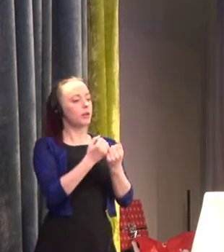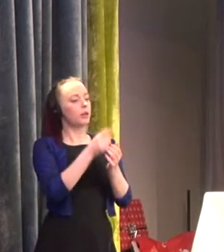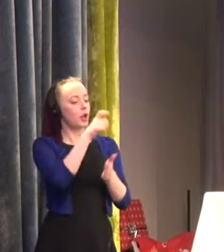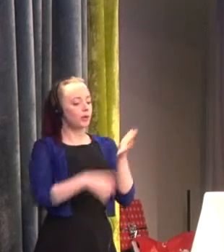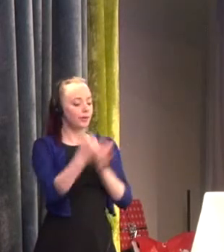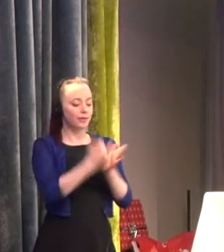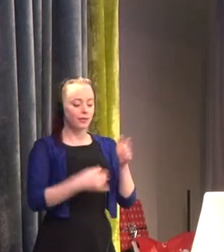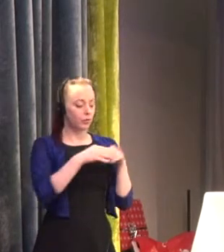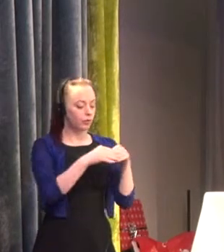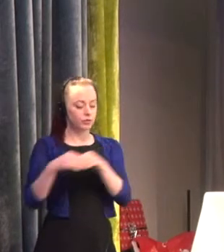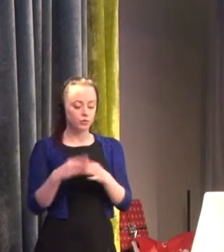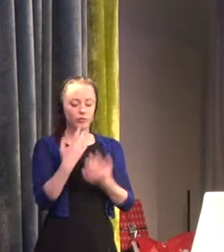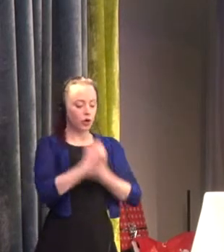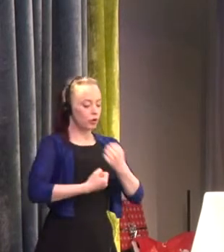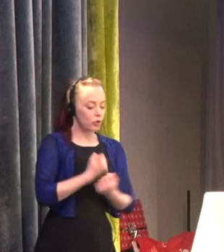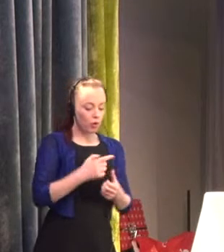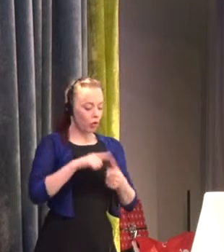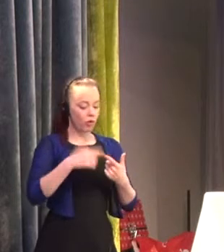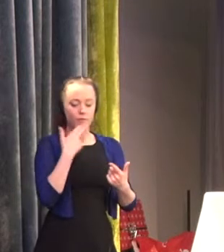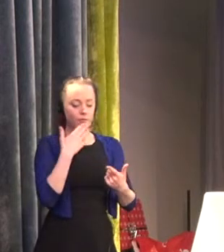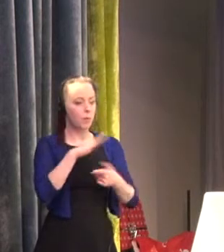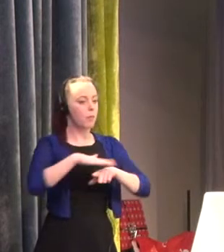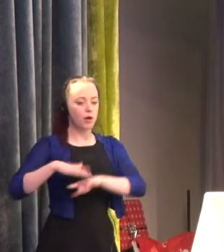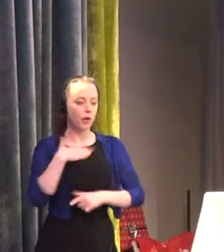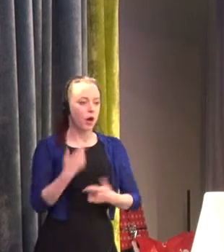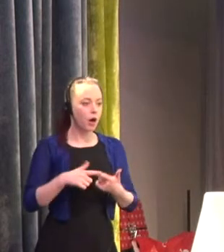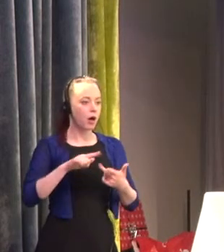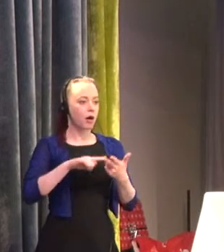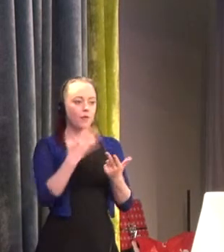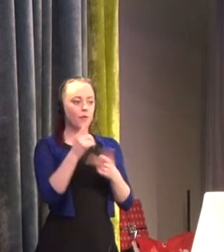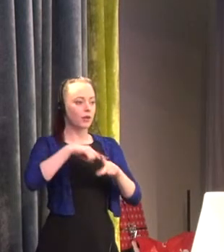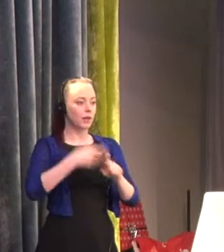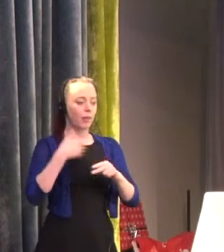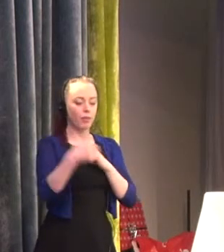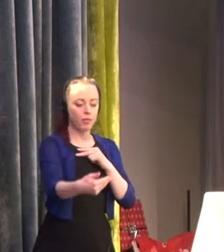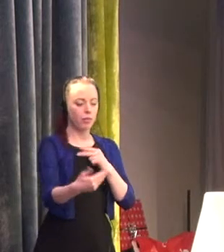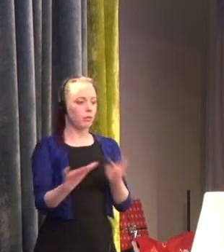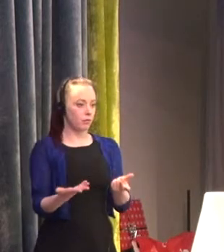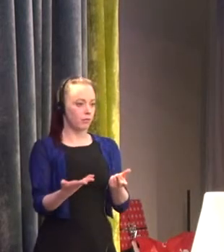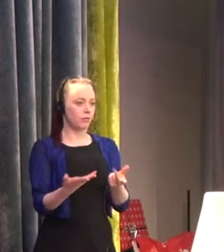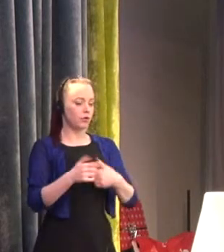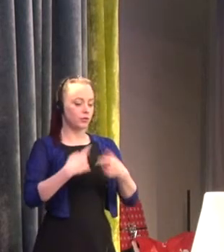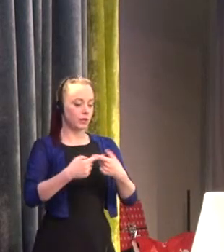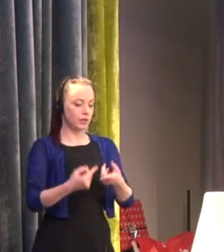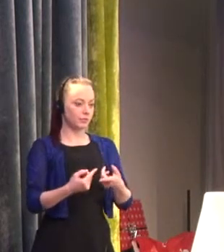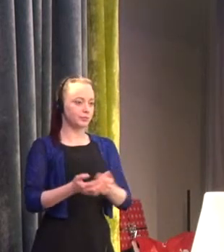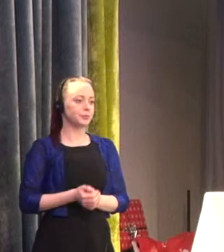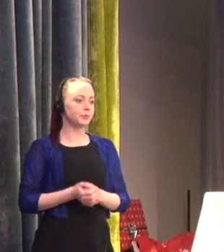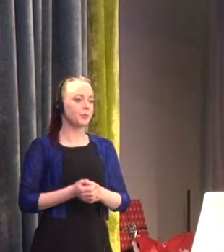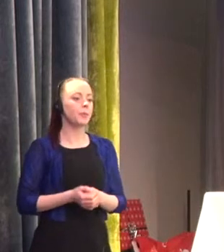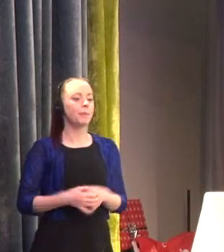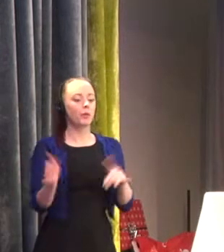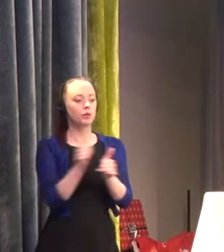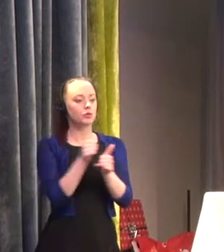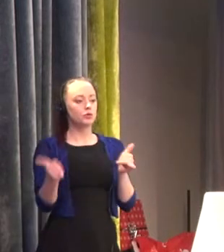how much it has done, what it has left to do, and so on. And a large NGO or DPO or other human